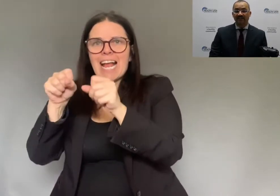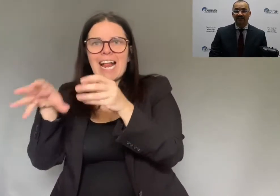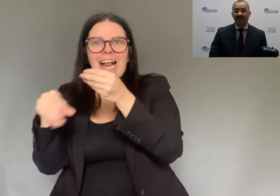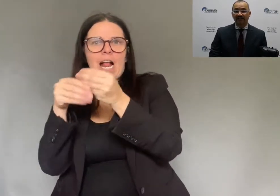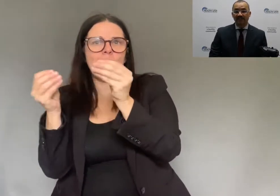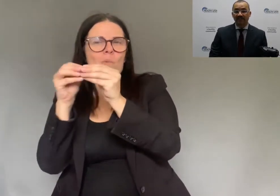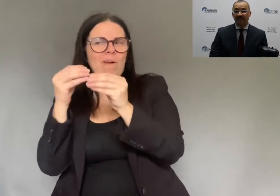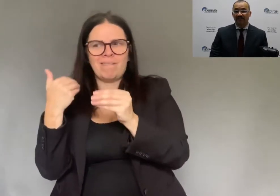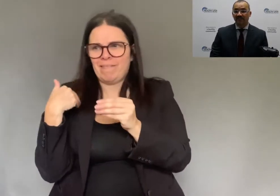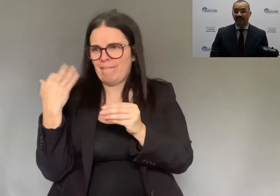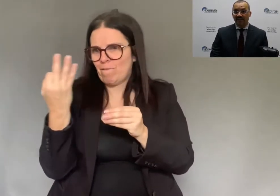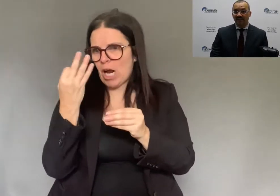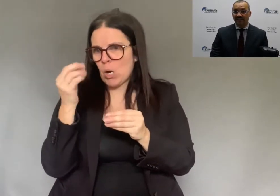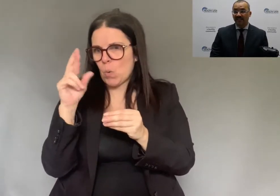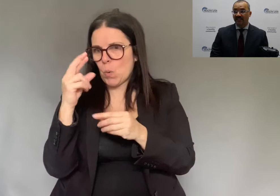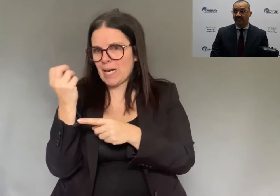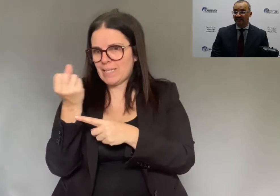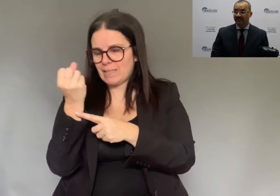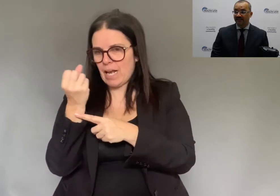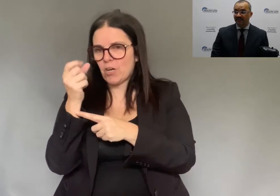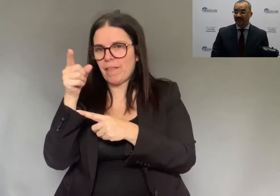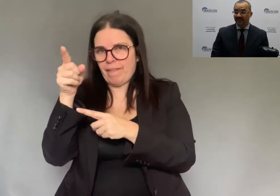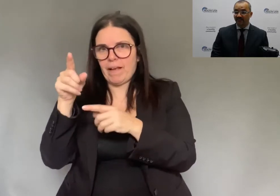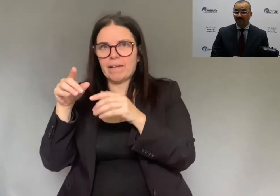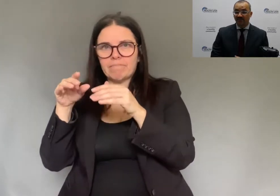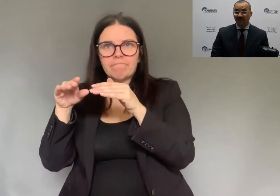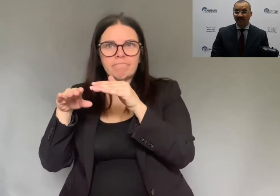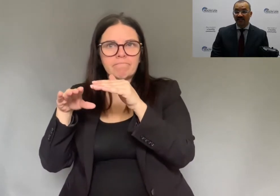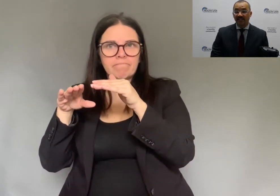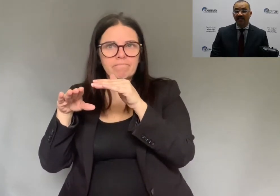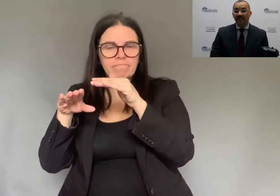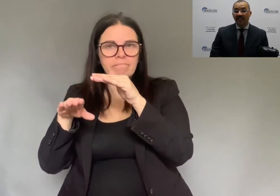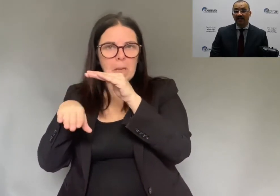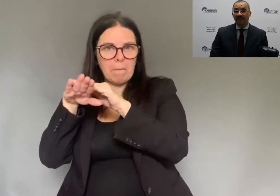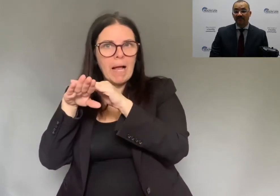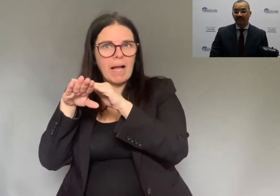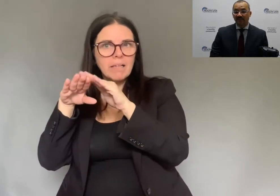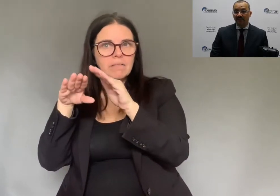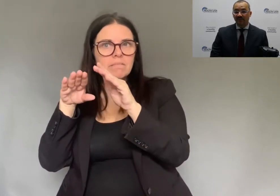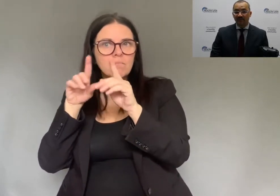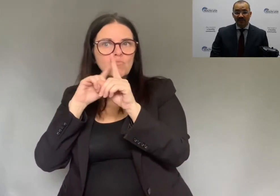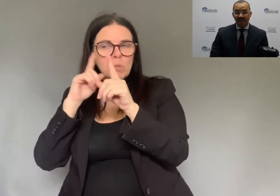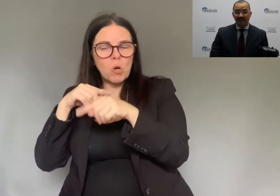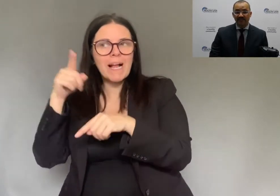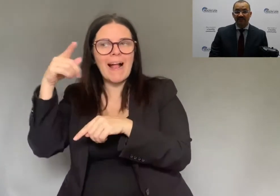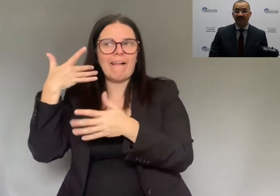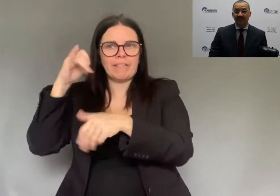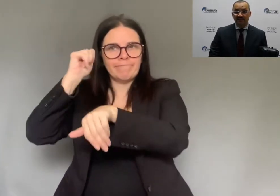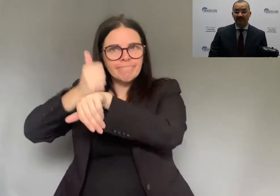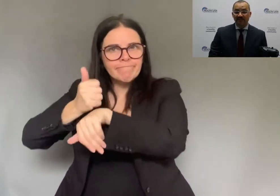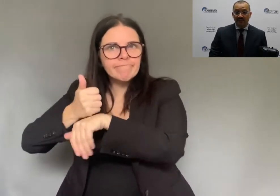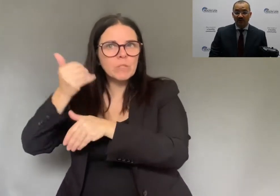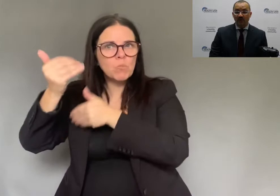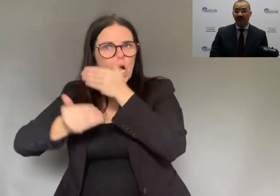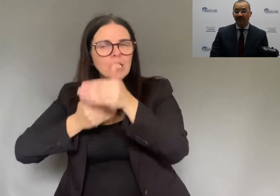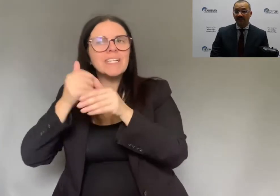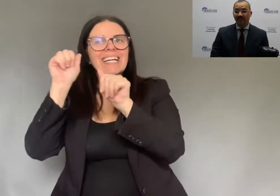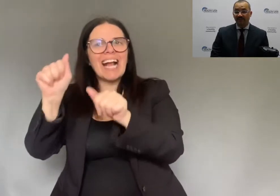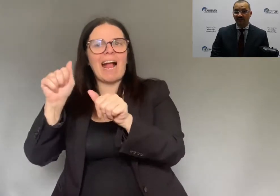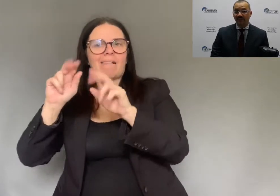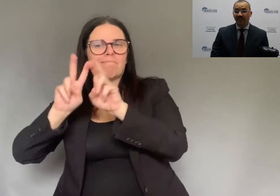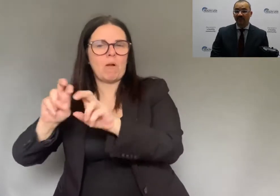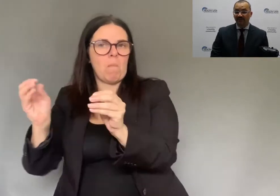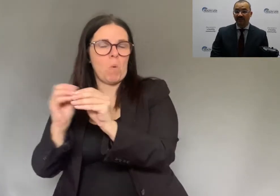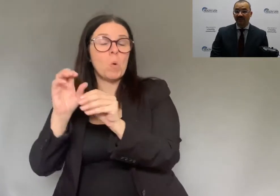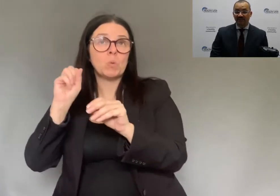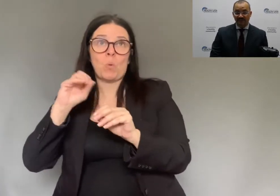have reached the max, and they reported it back. They have got good processes in place, so the hope is we should